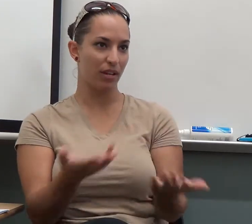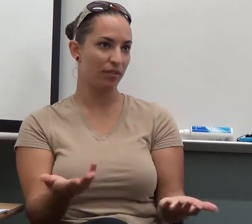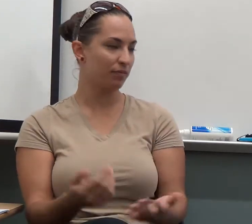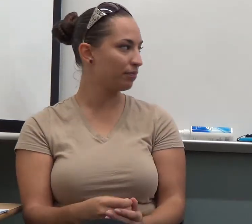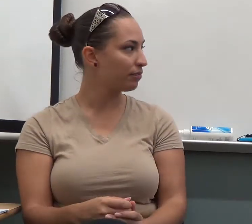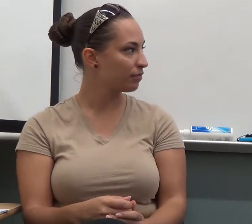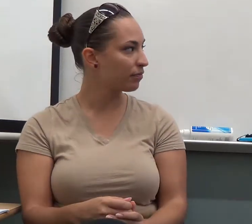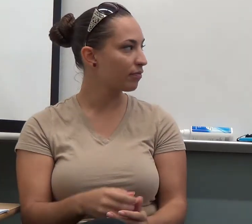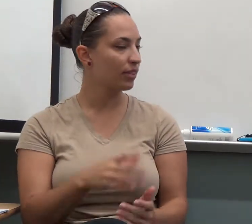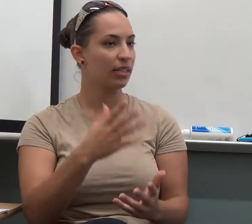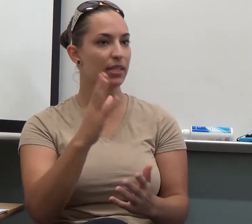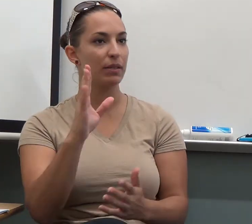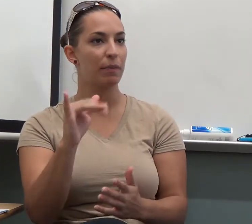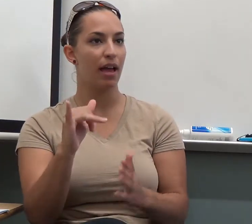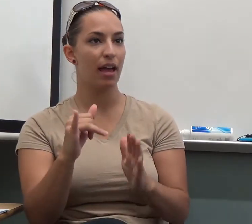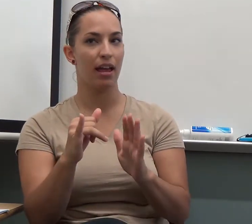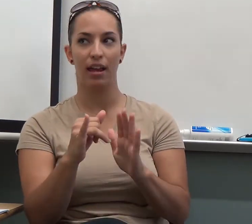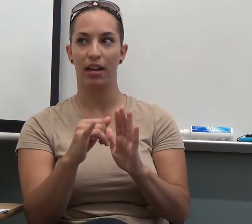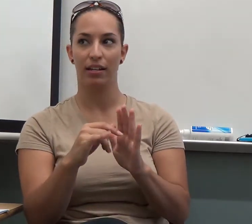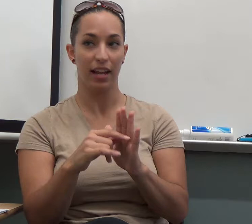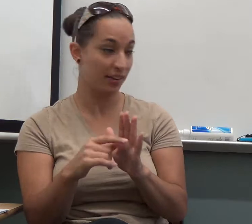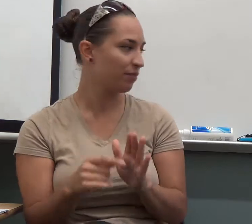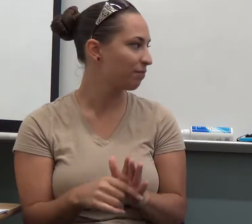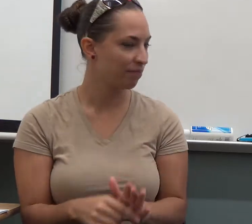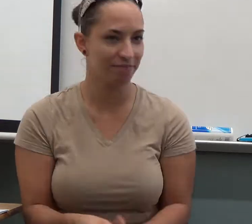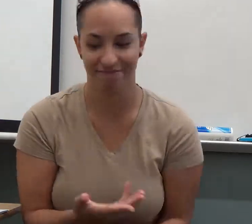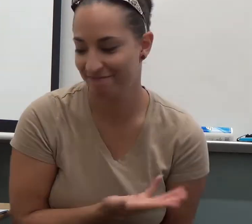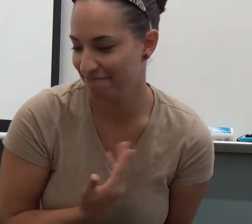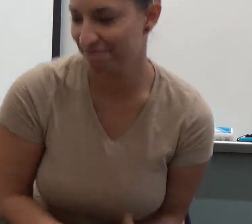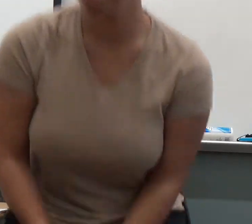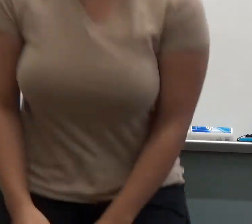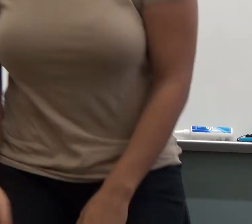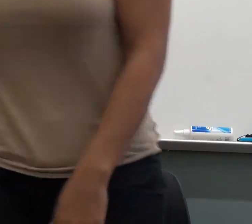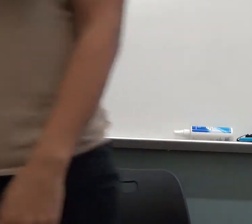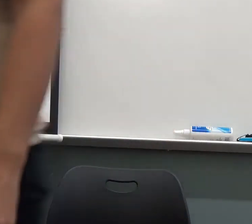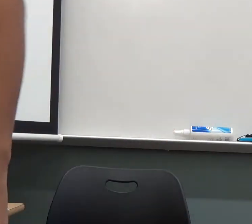by negative or positive word choice.